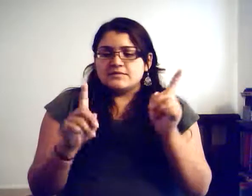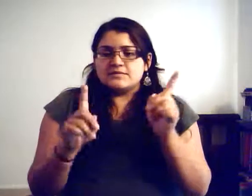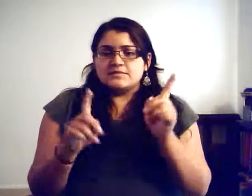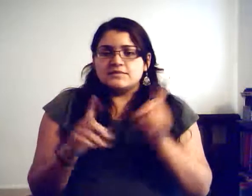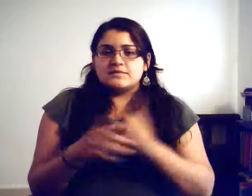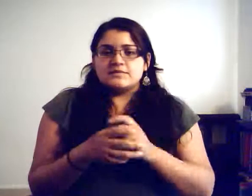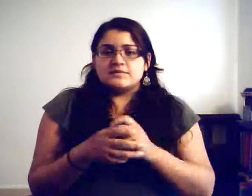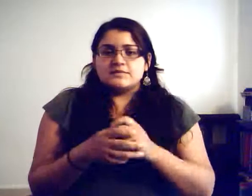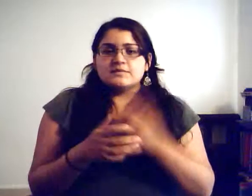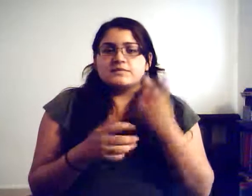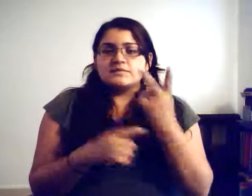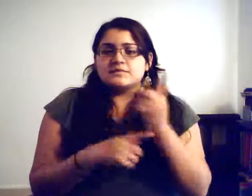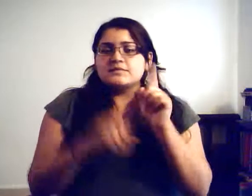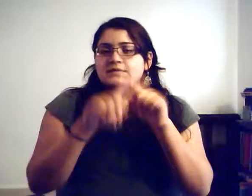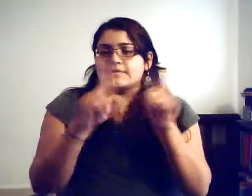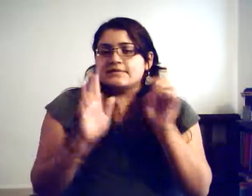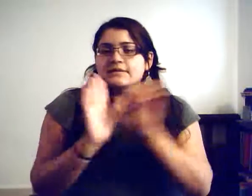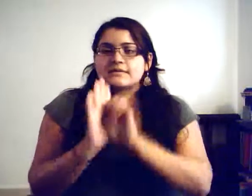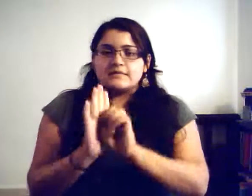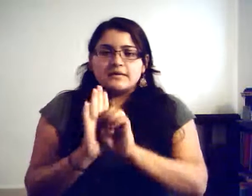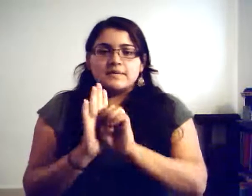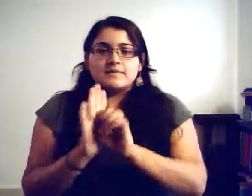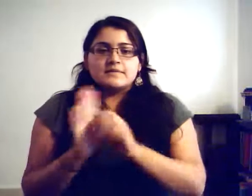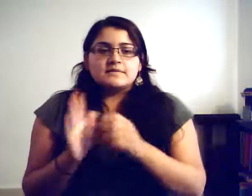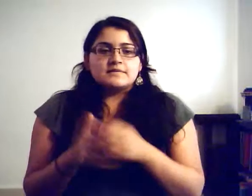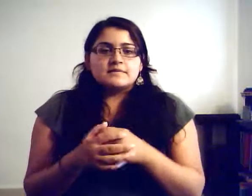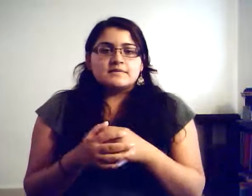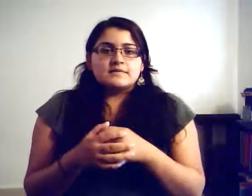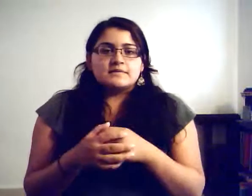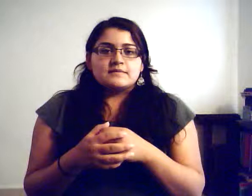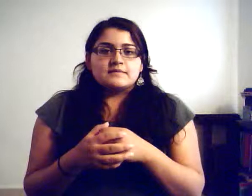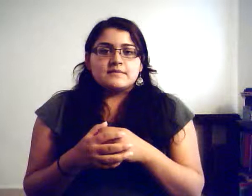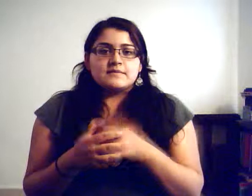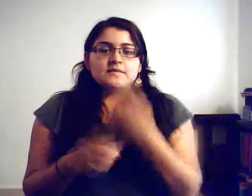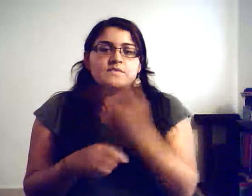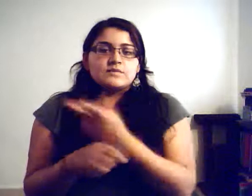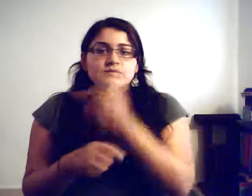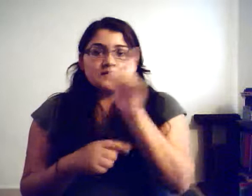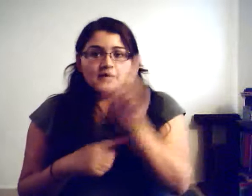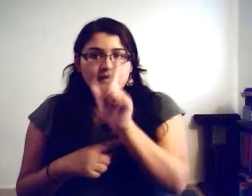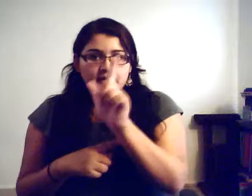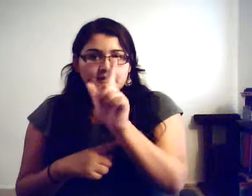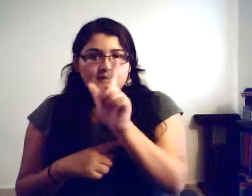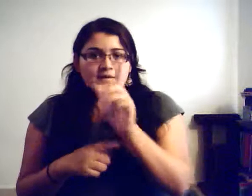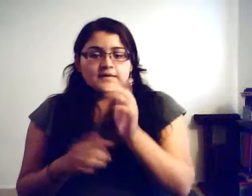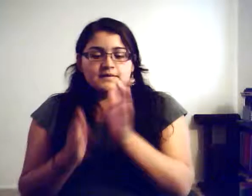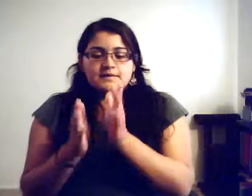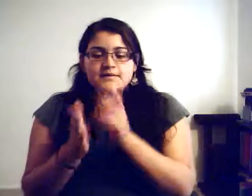levels, and to add some content to what would otherwise be sort of vacuous English courses.